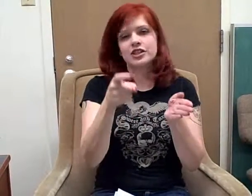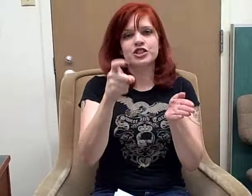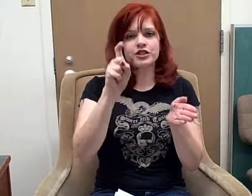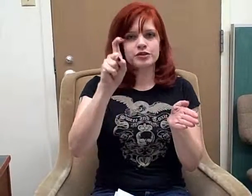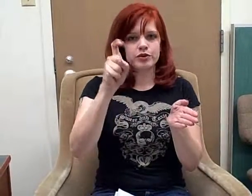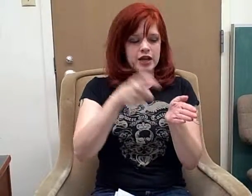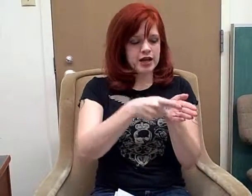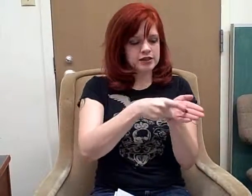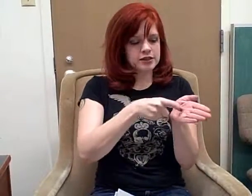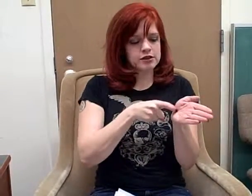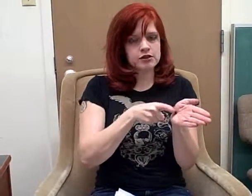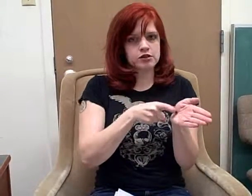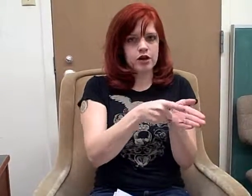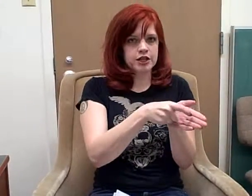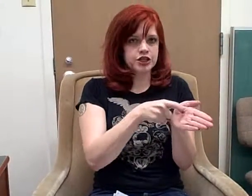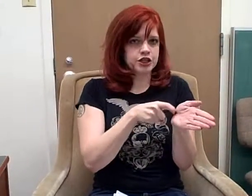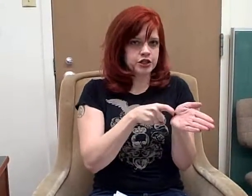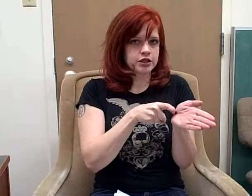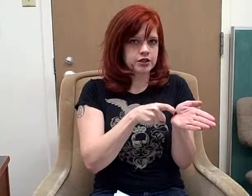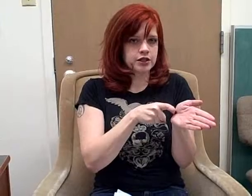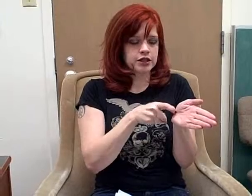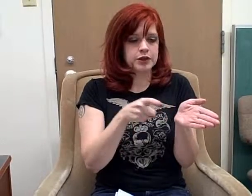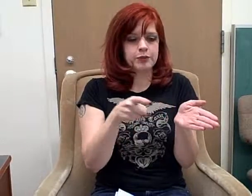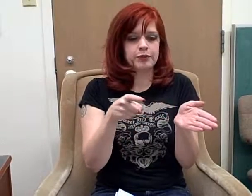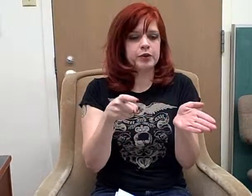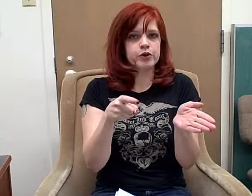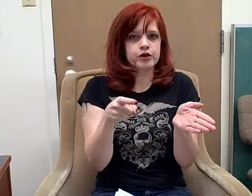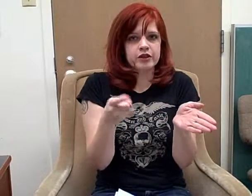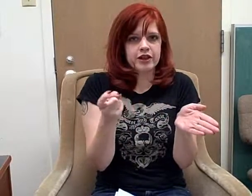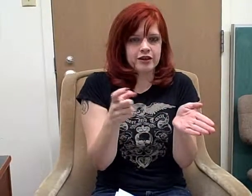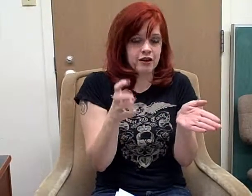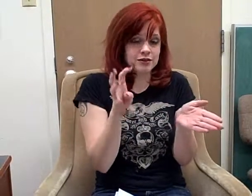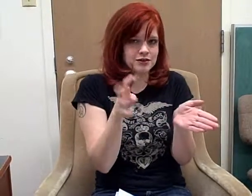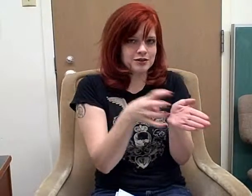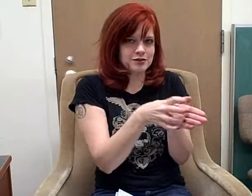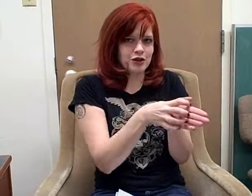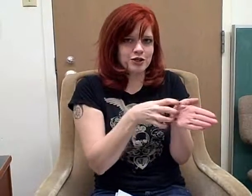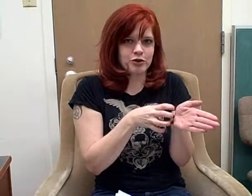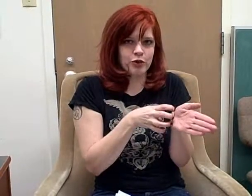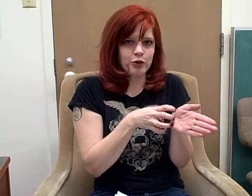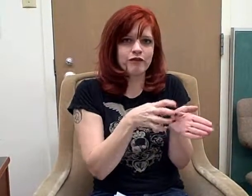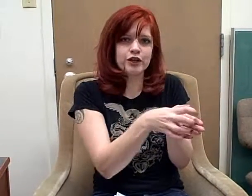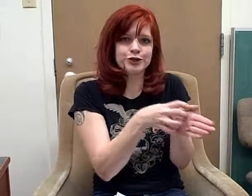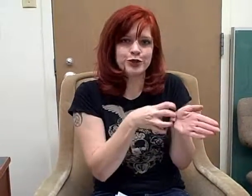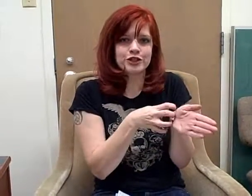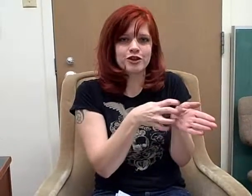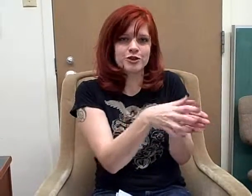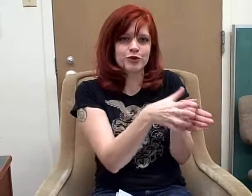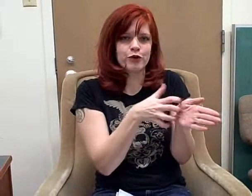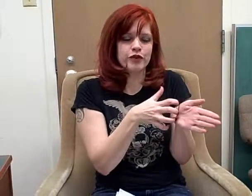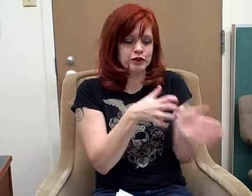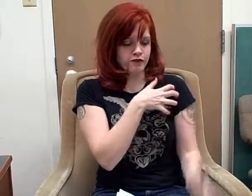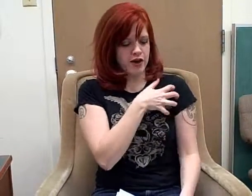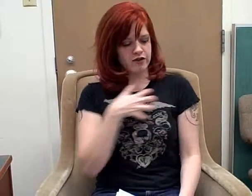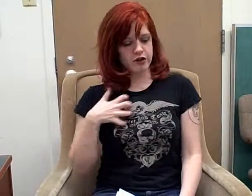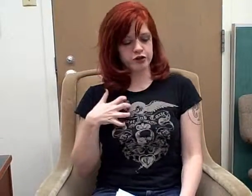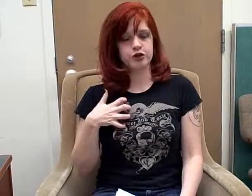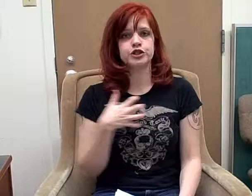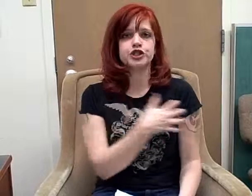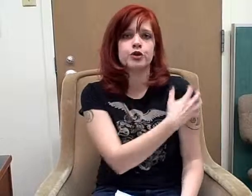Scratch, it's with an X. Scratch. Some people like us scratch with more than one finger, so you could scratch with 4 fingers or 5 fingers, or you could show where